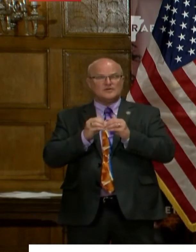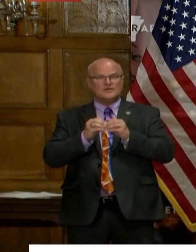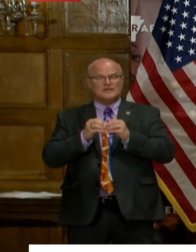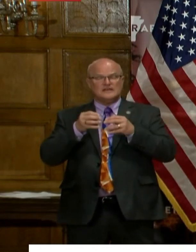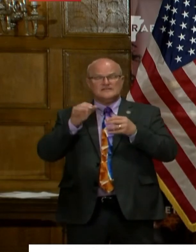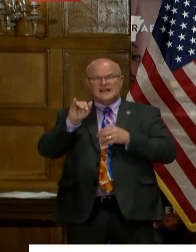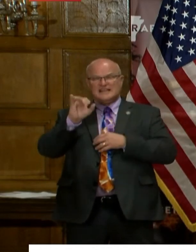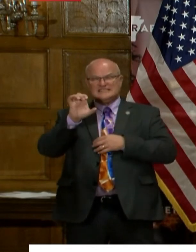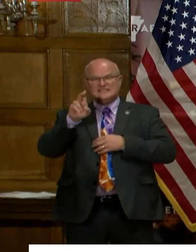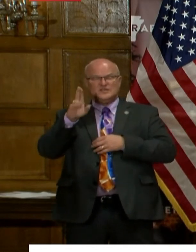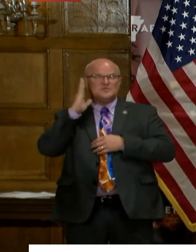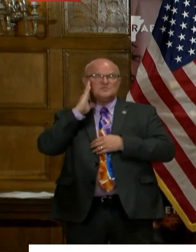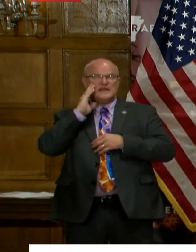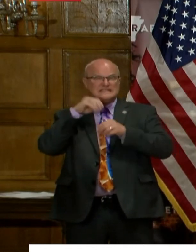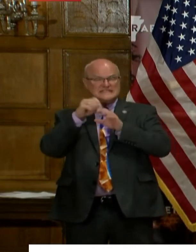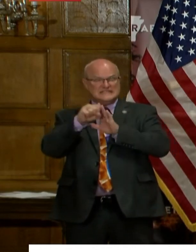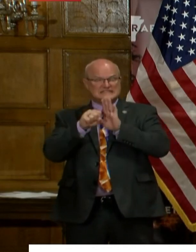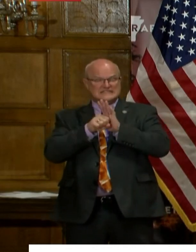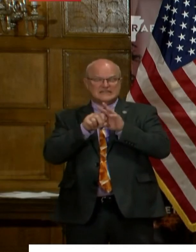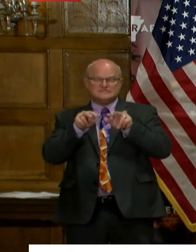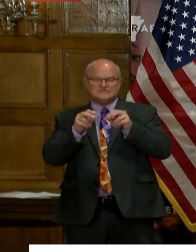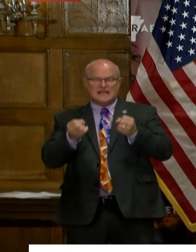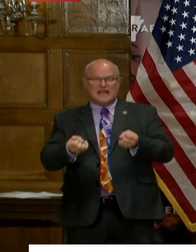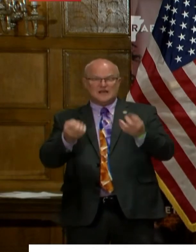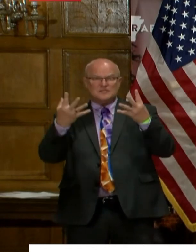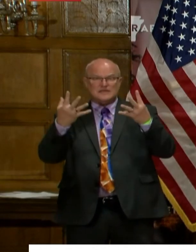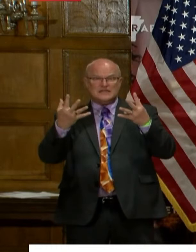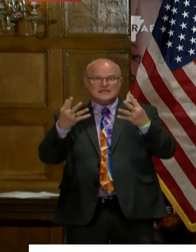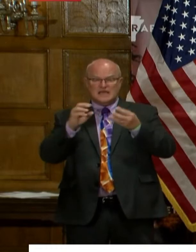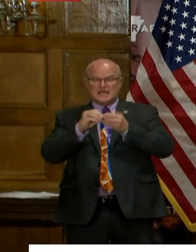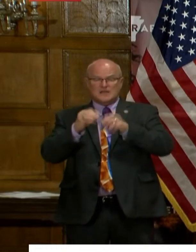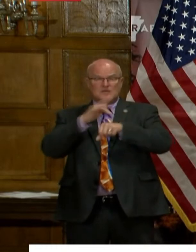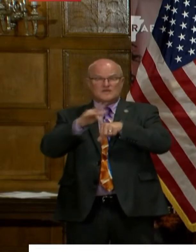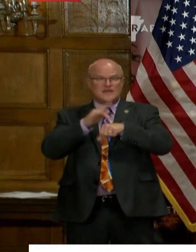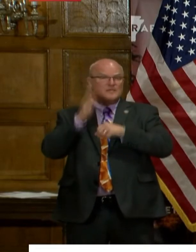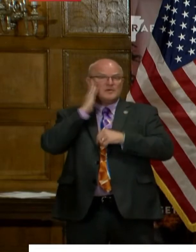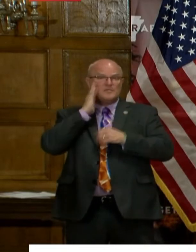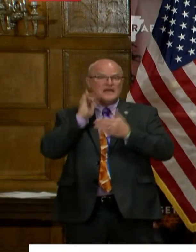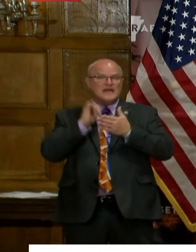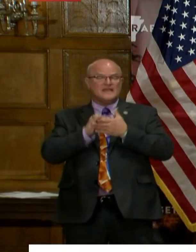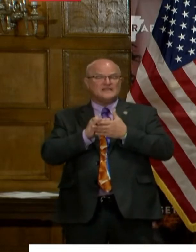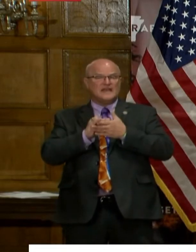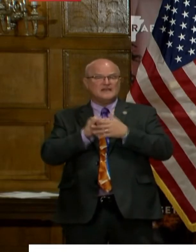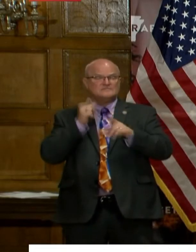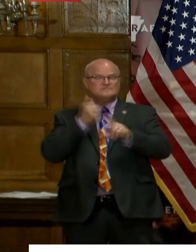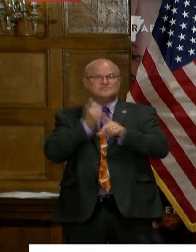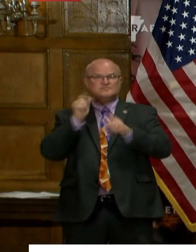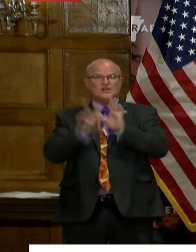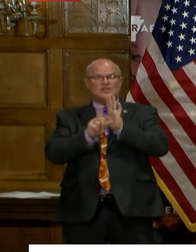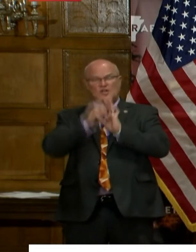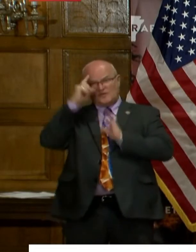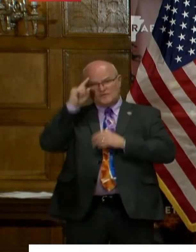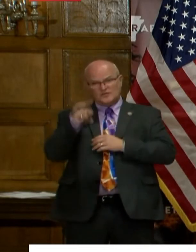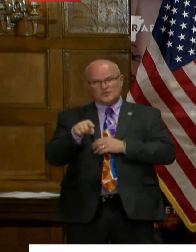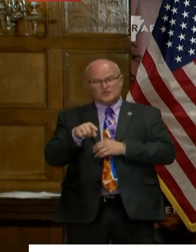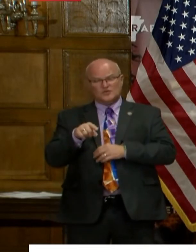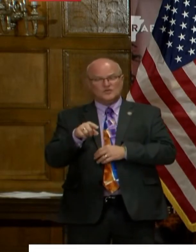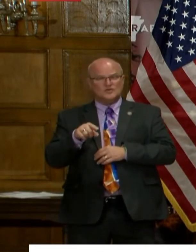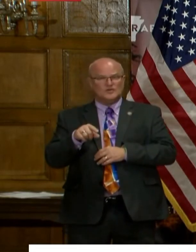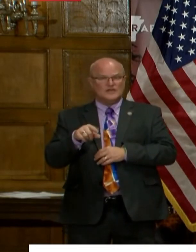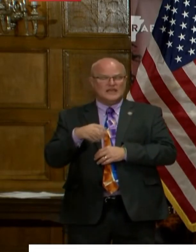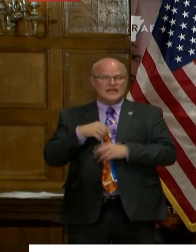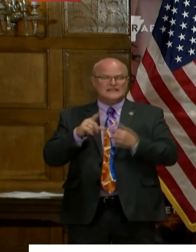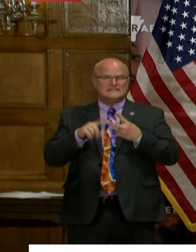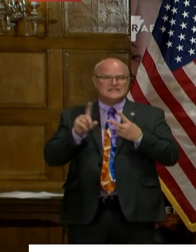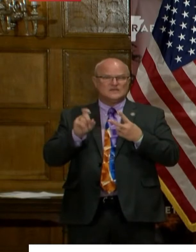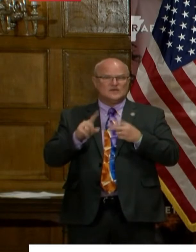ICU beds available in the state, is there a number of available beds that would trigger an alarm for you? And my second